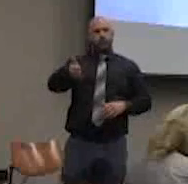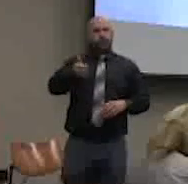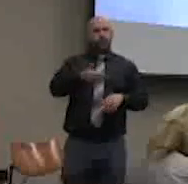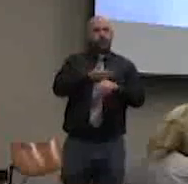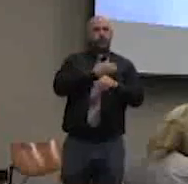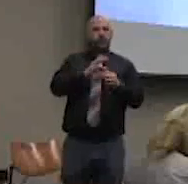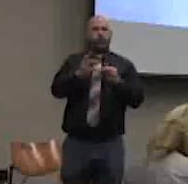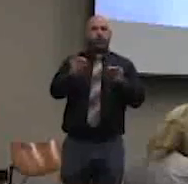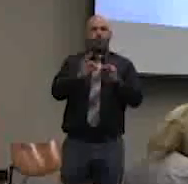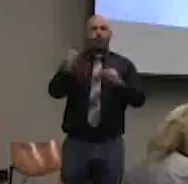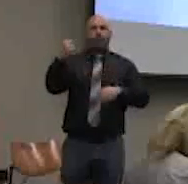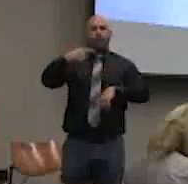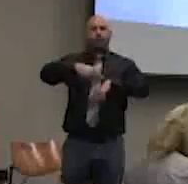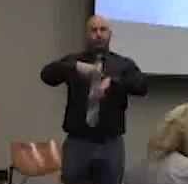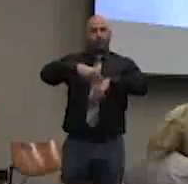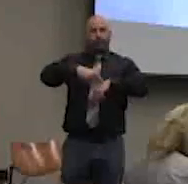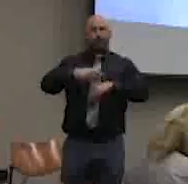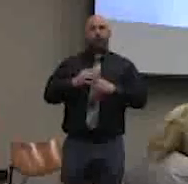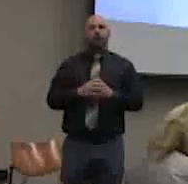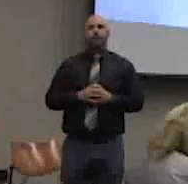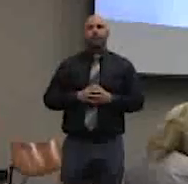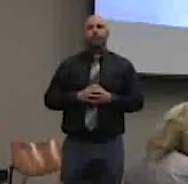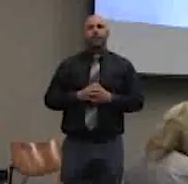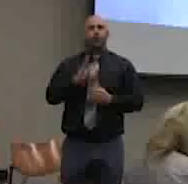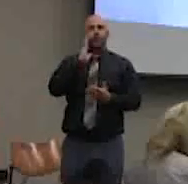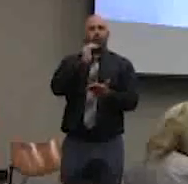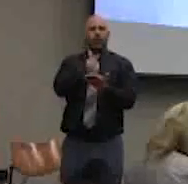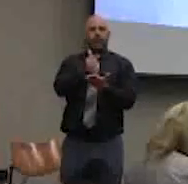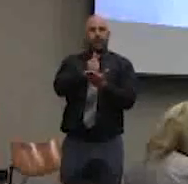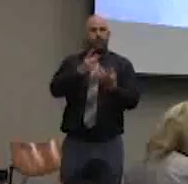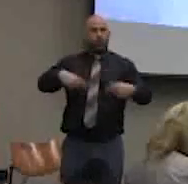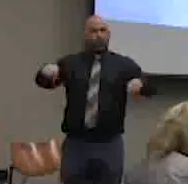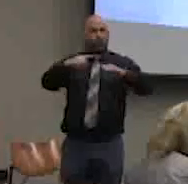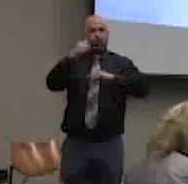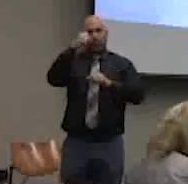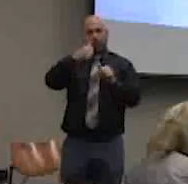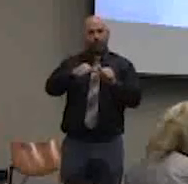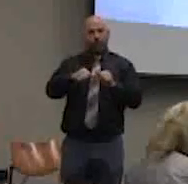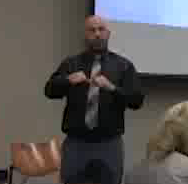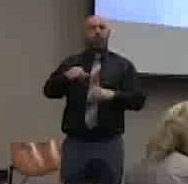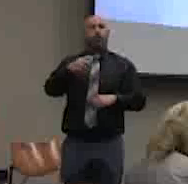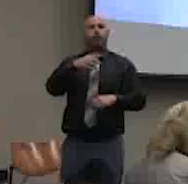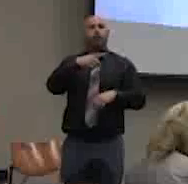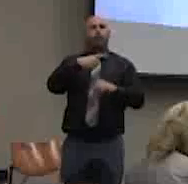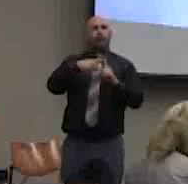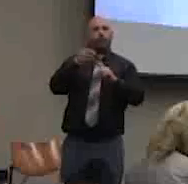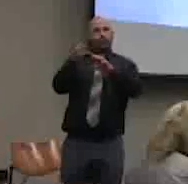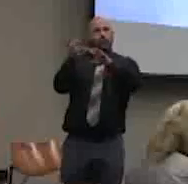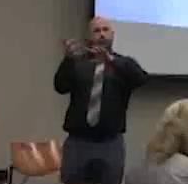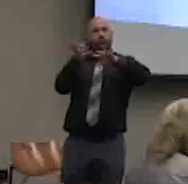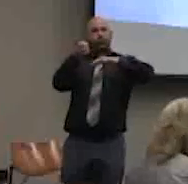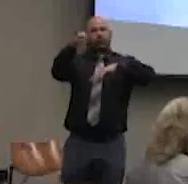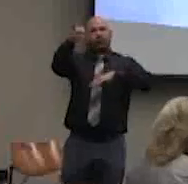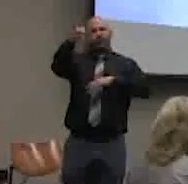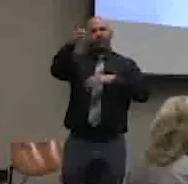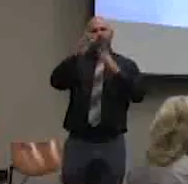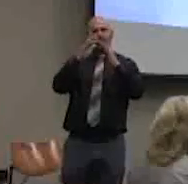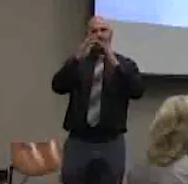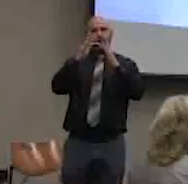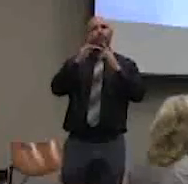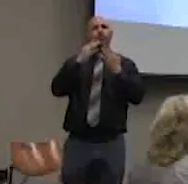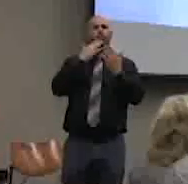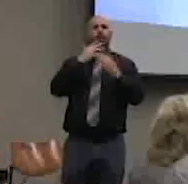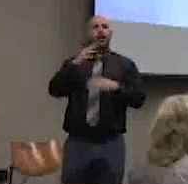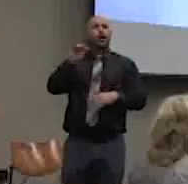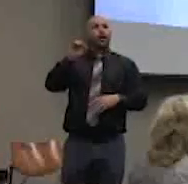time. This will help everyone just remember, and those listening via the live stream. I would also like to thank our IT people